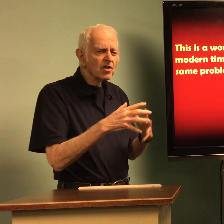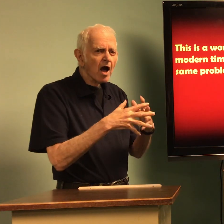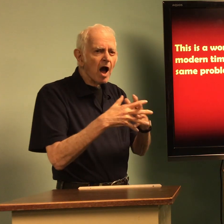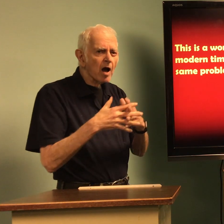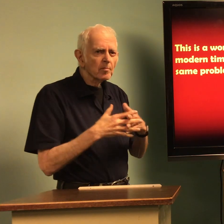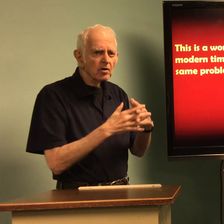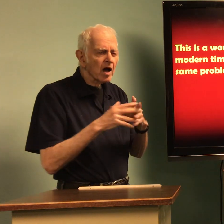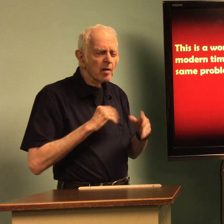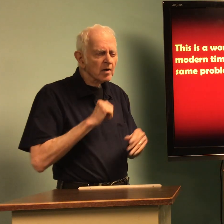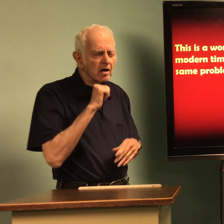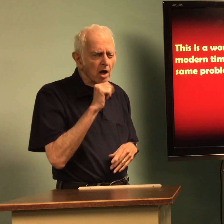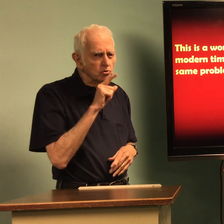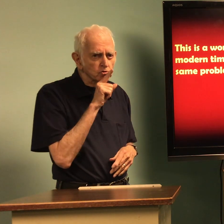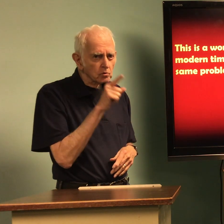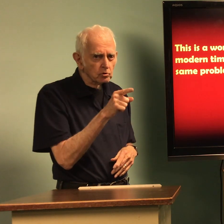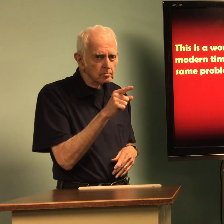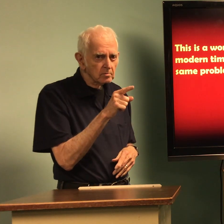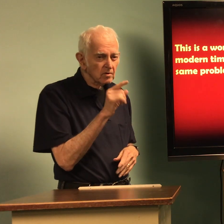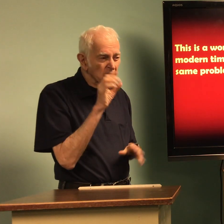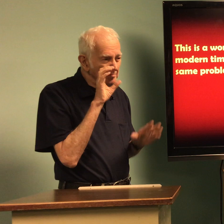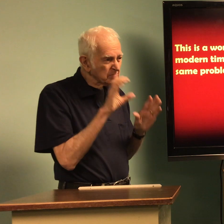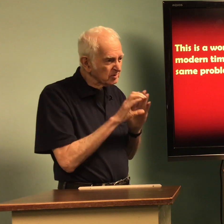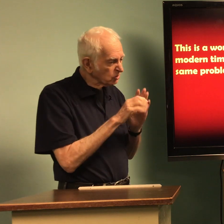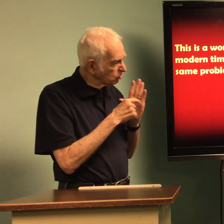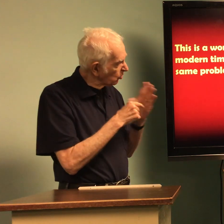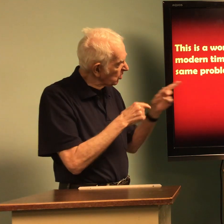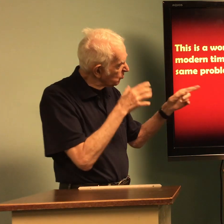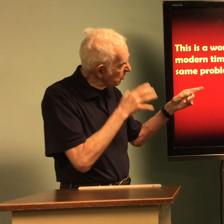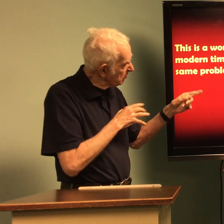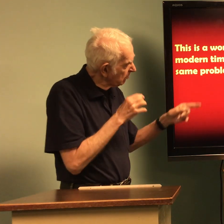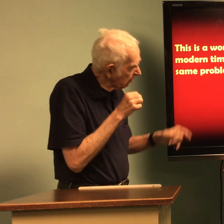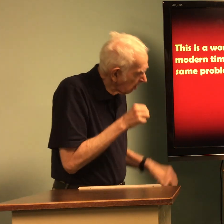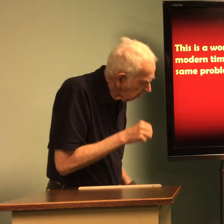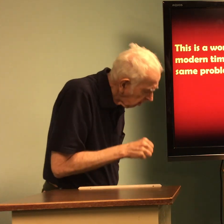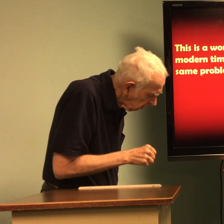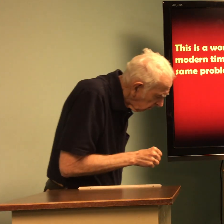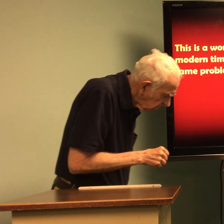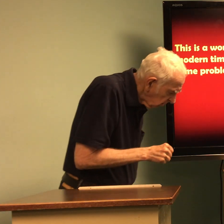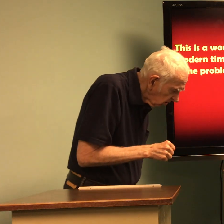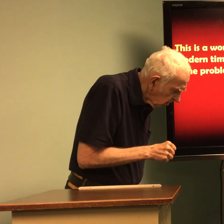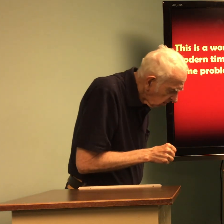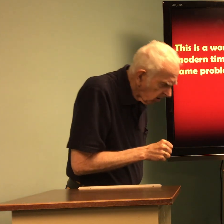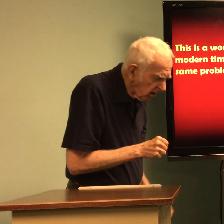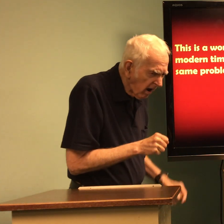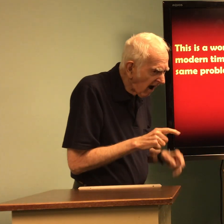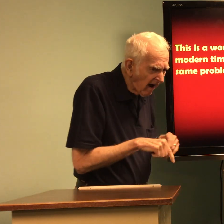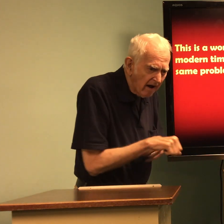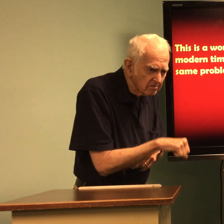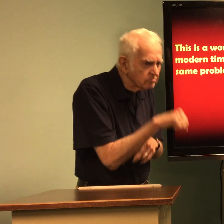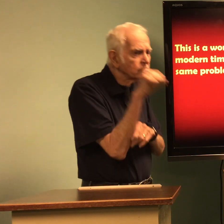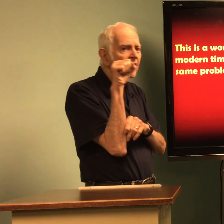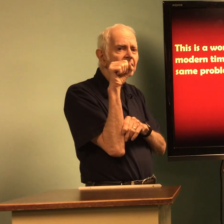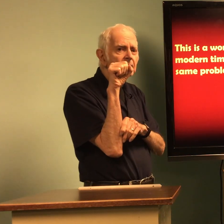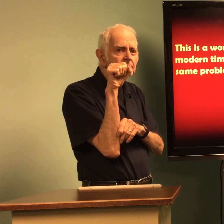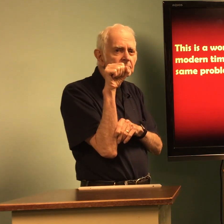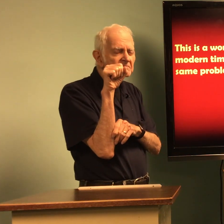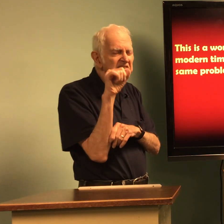Probably in South America, I'm not sure. But the picture shows a woman bent over. She can't stand up